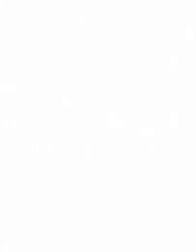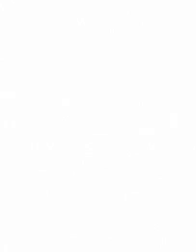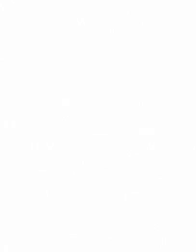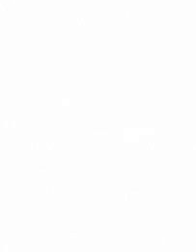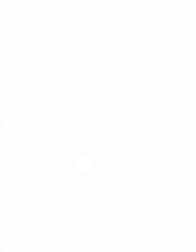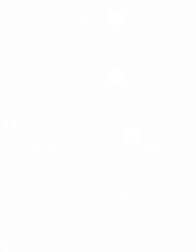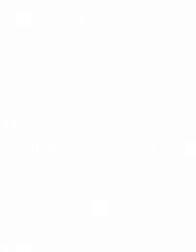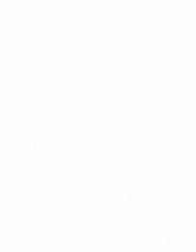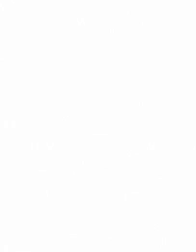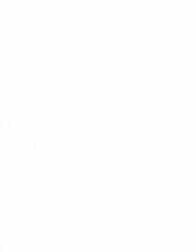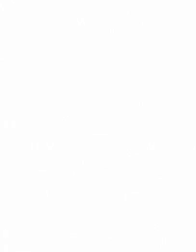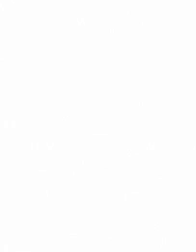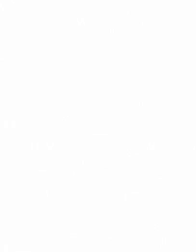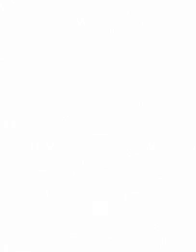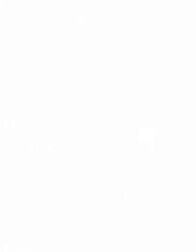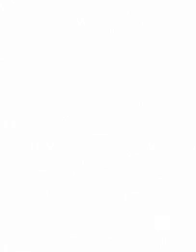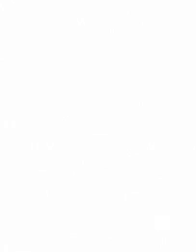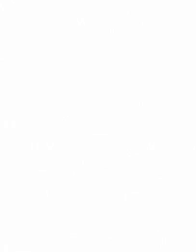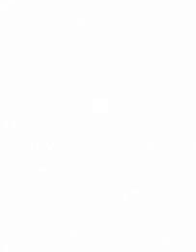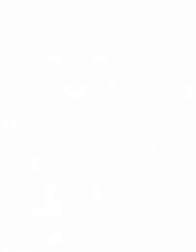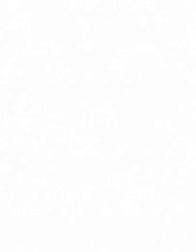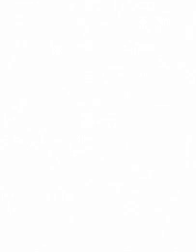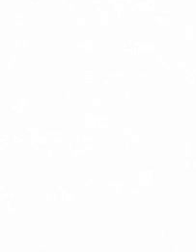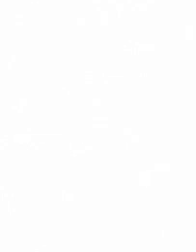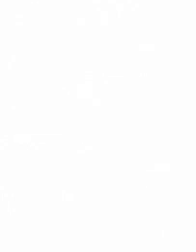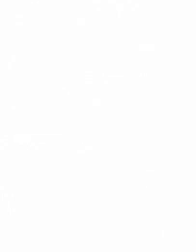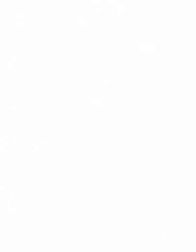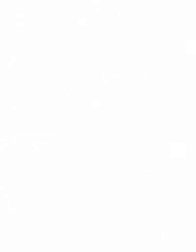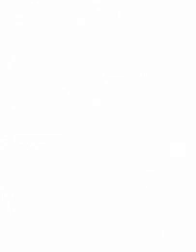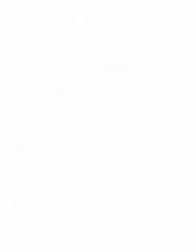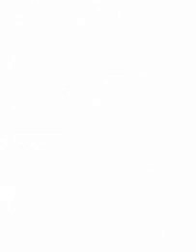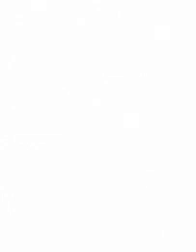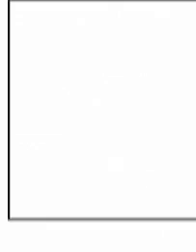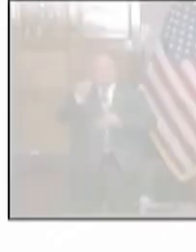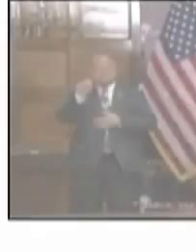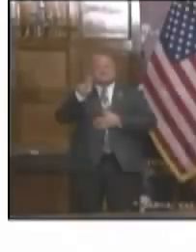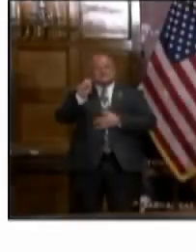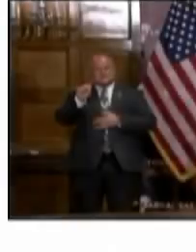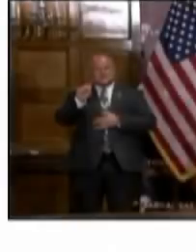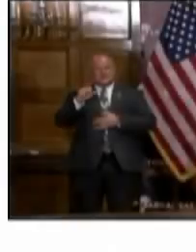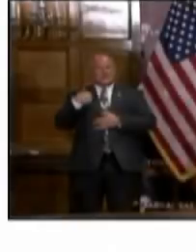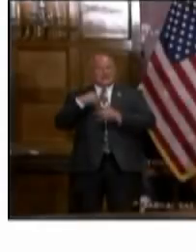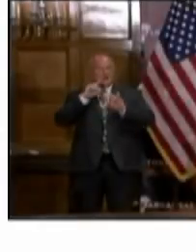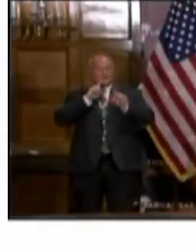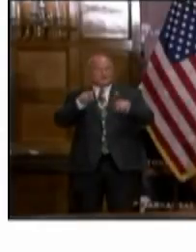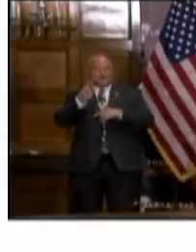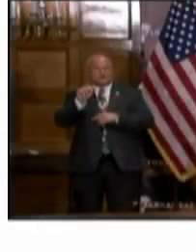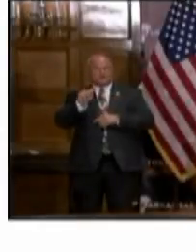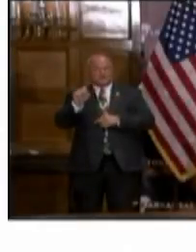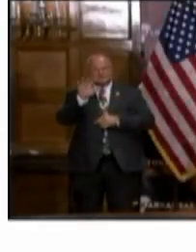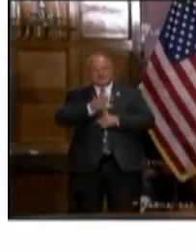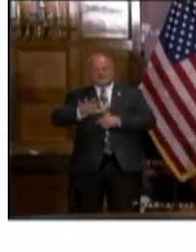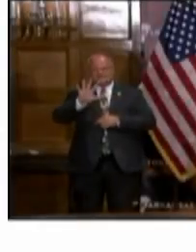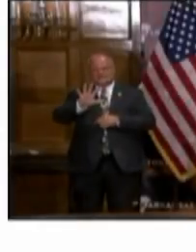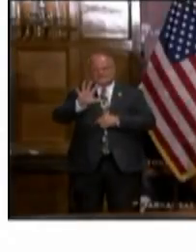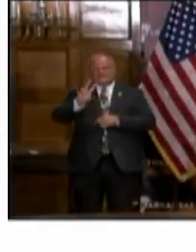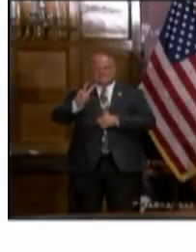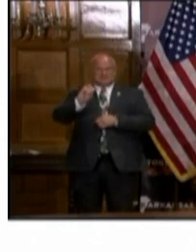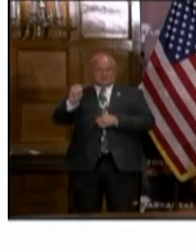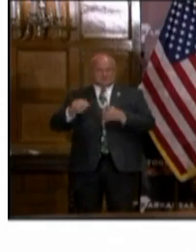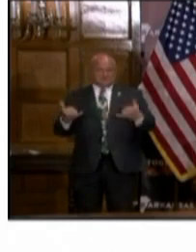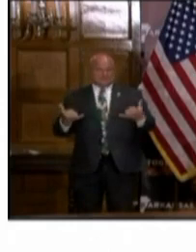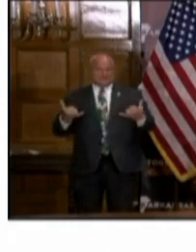want everybody to participate in the census, and our response rates are about